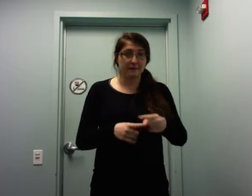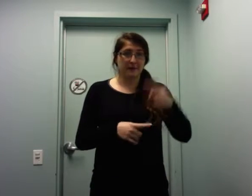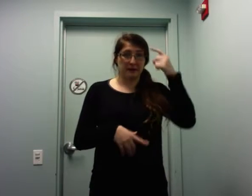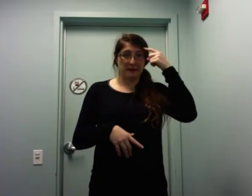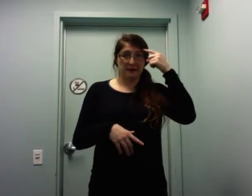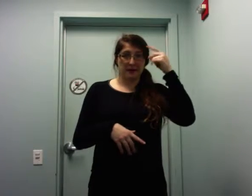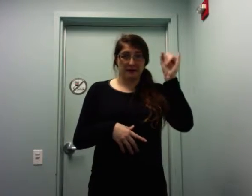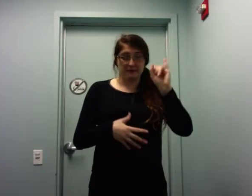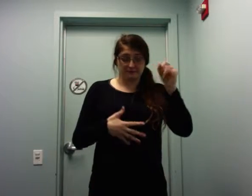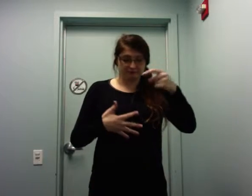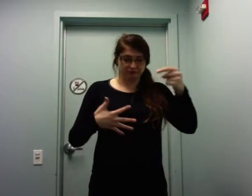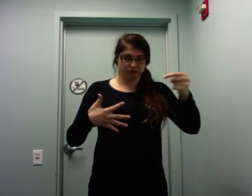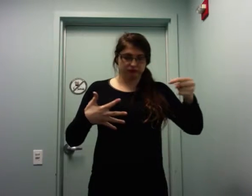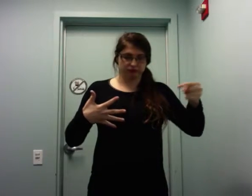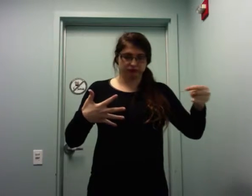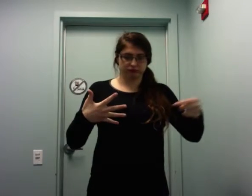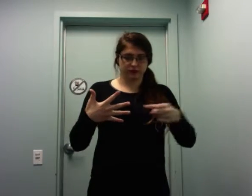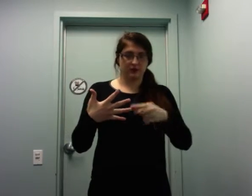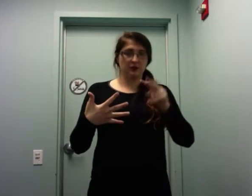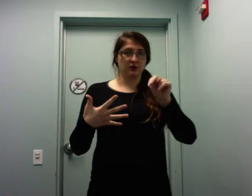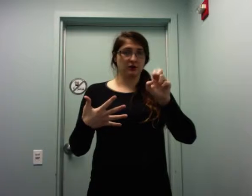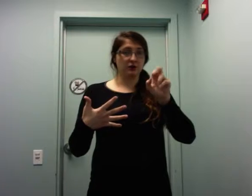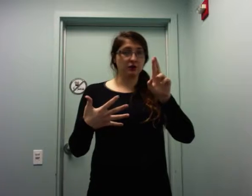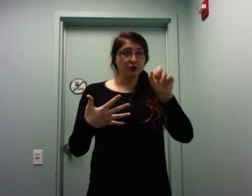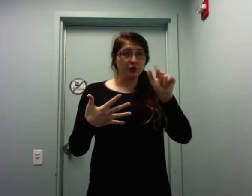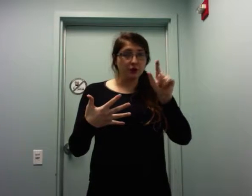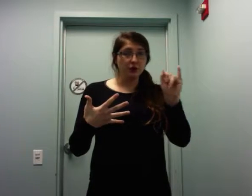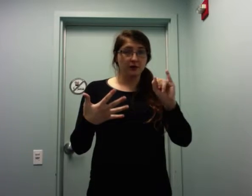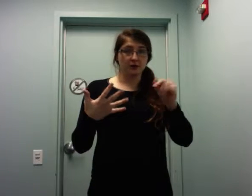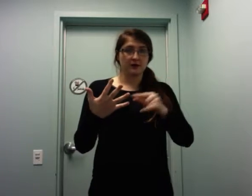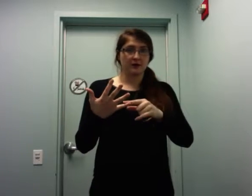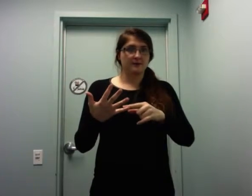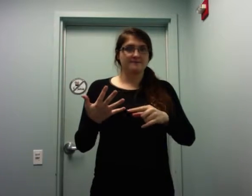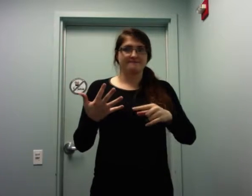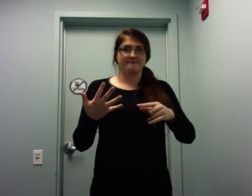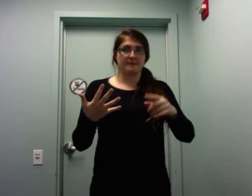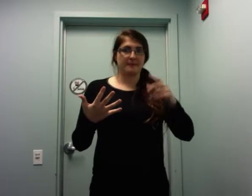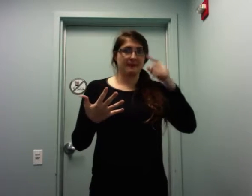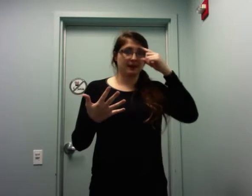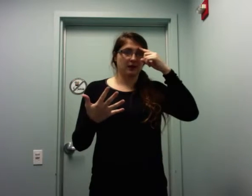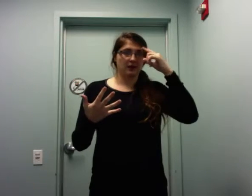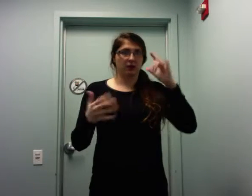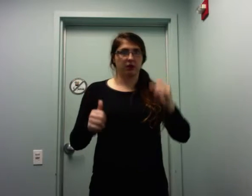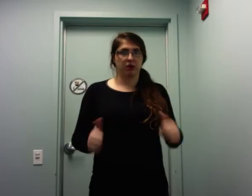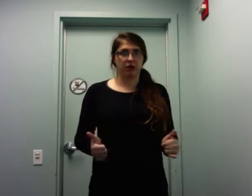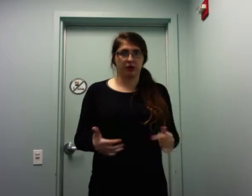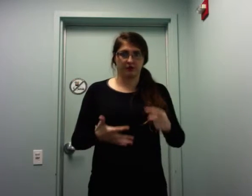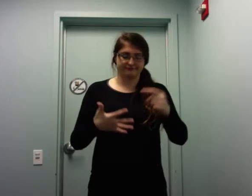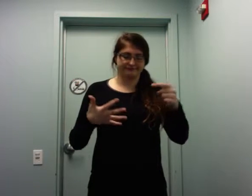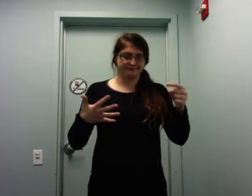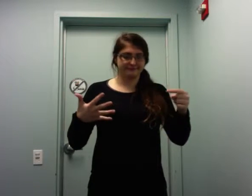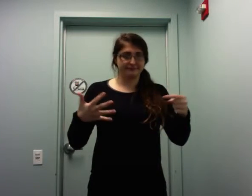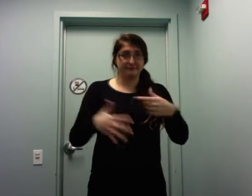fungal infections, neural infections, epilepsy, dementia, drug-resistant